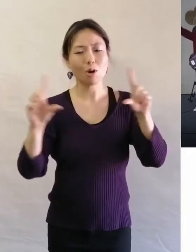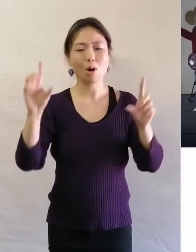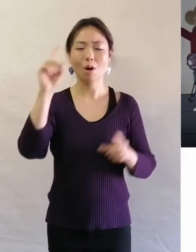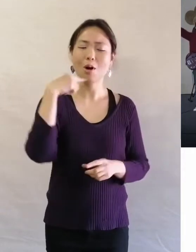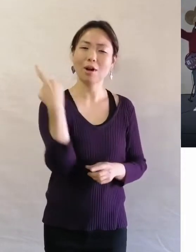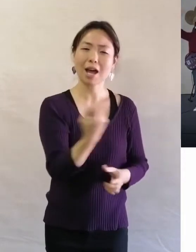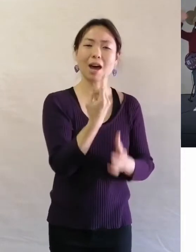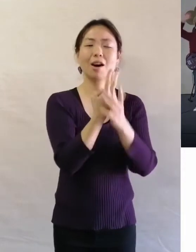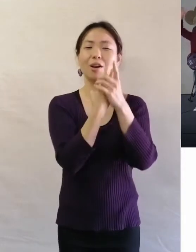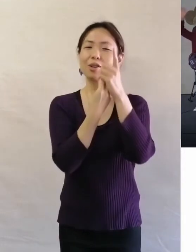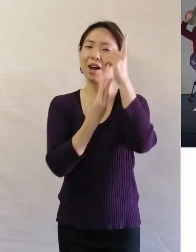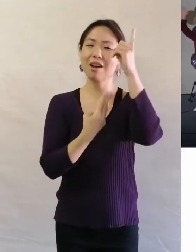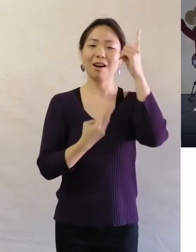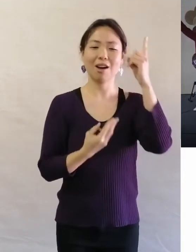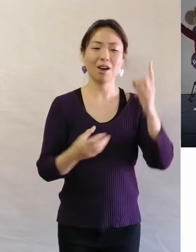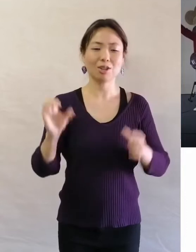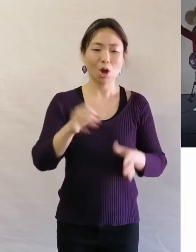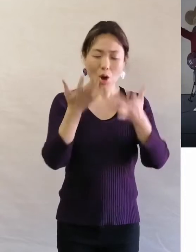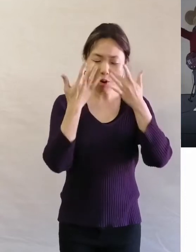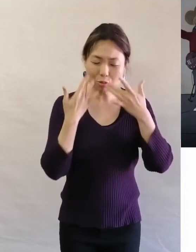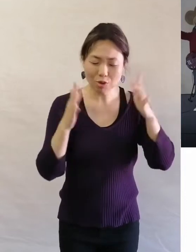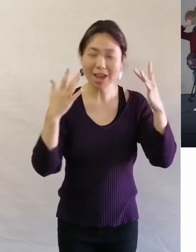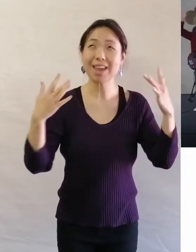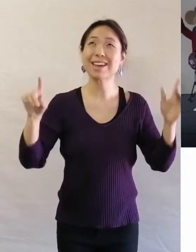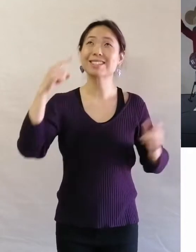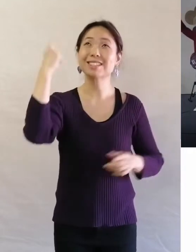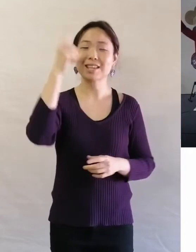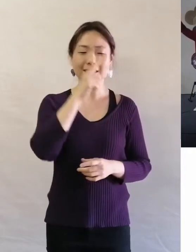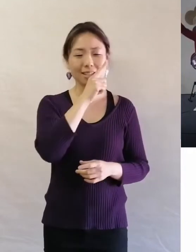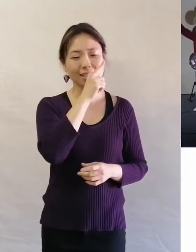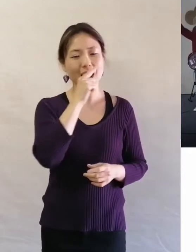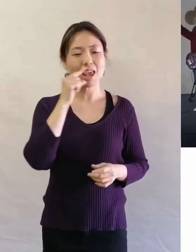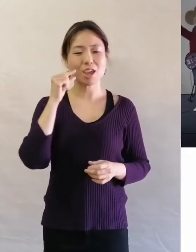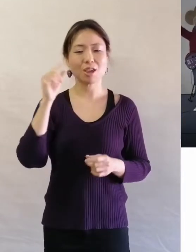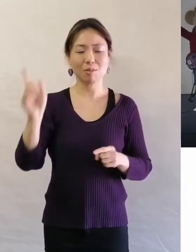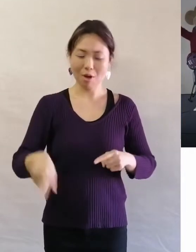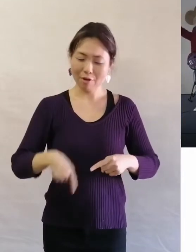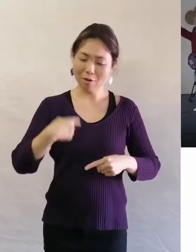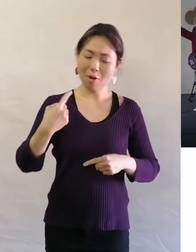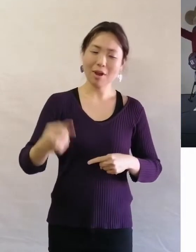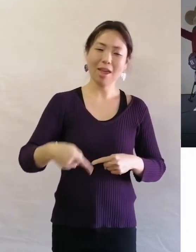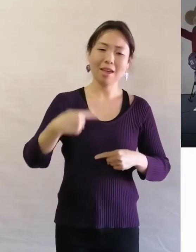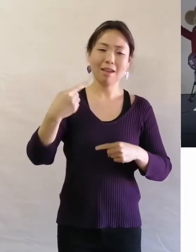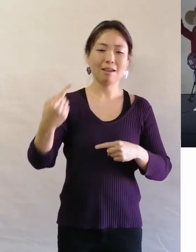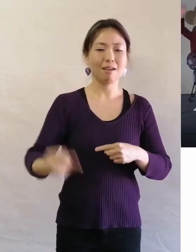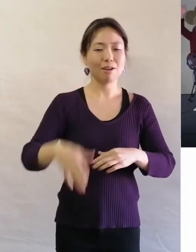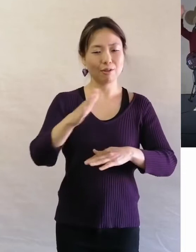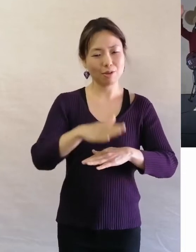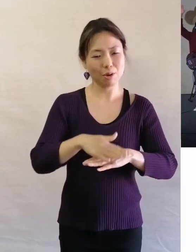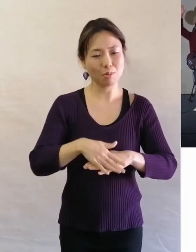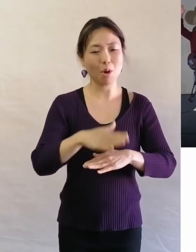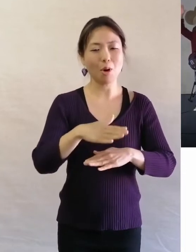the Lord our God, oh praise his name